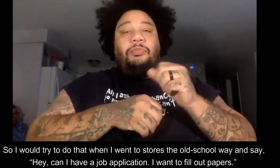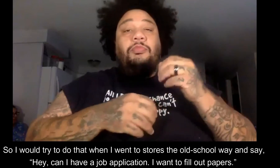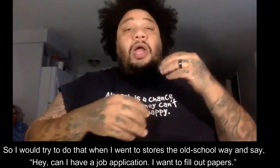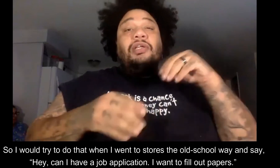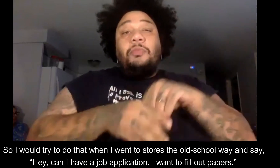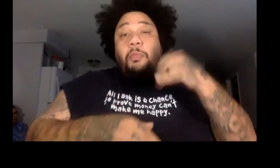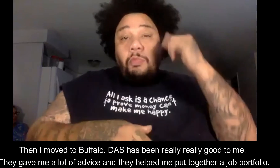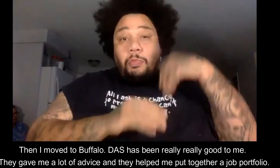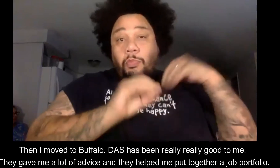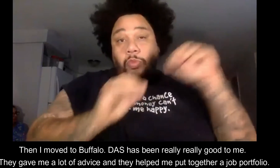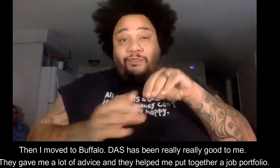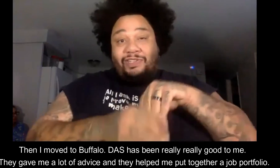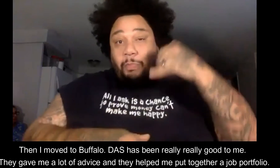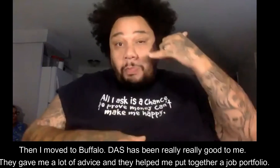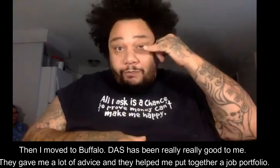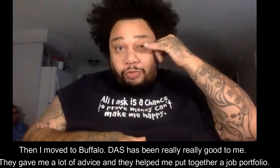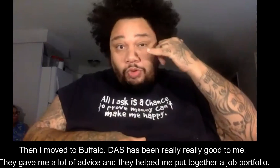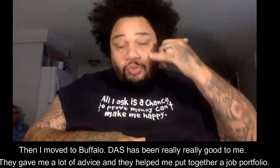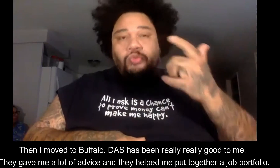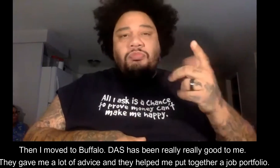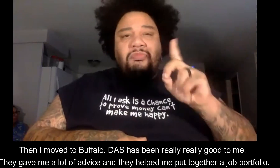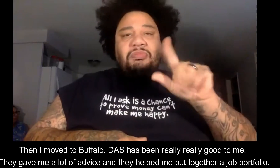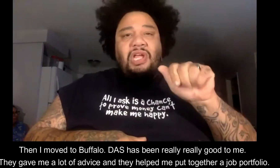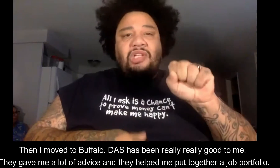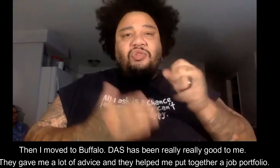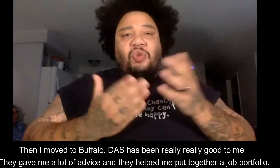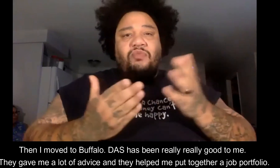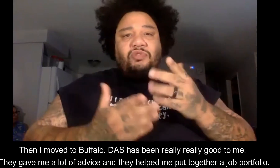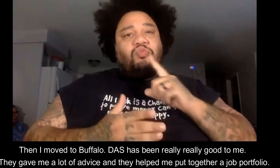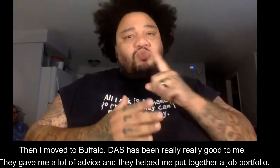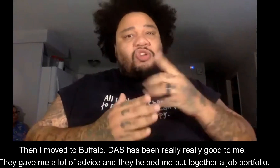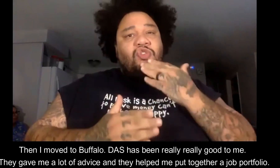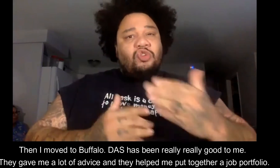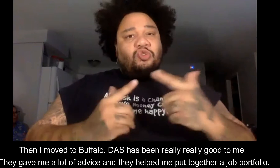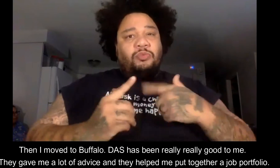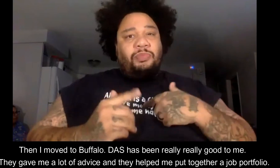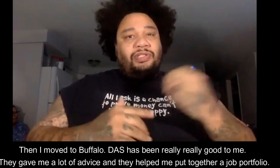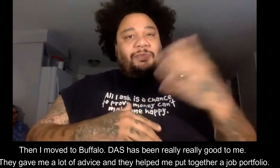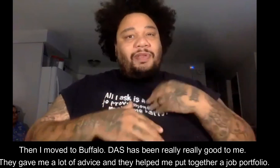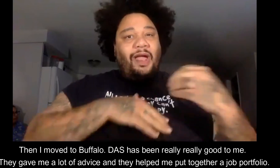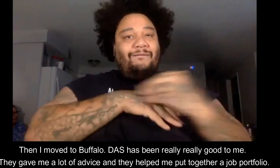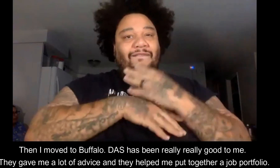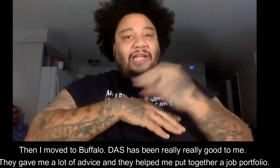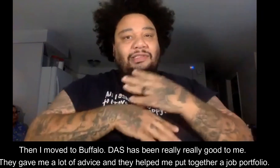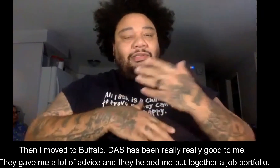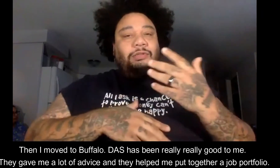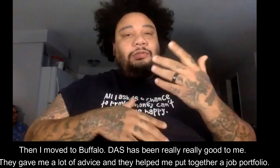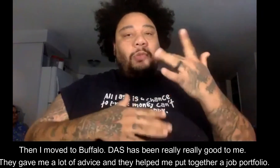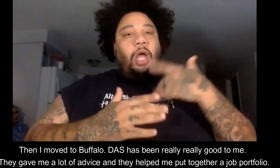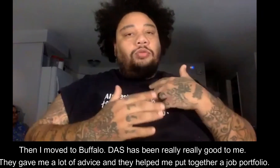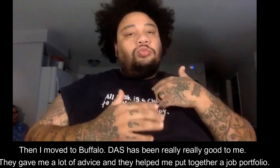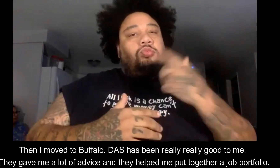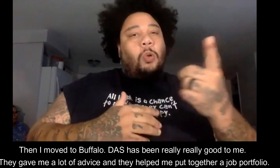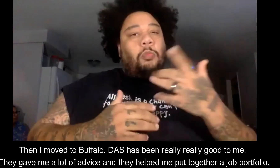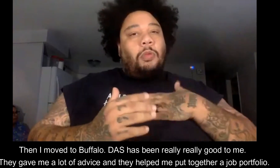papers. Then I moved to Buffalo. DAS Services has been really, really good to me. They gave me a lot